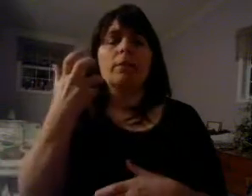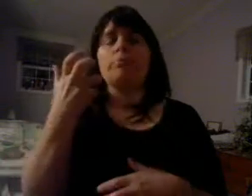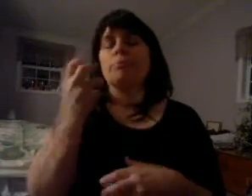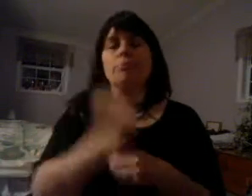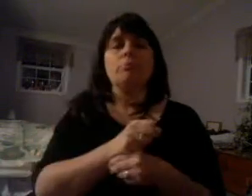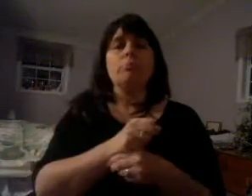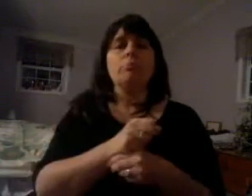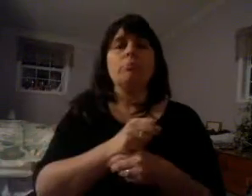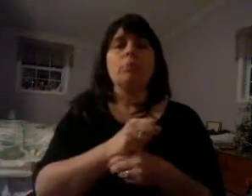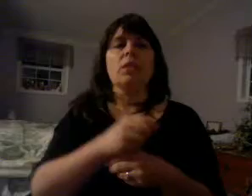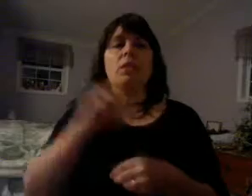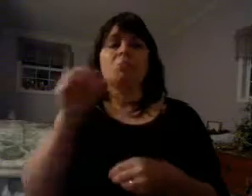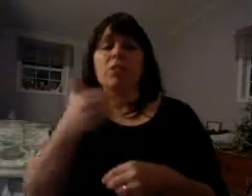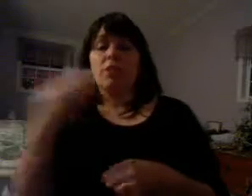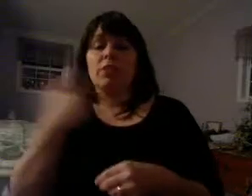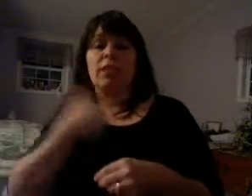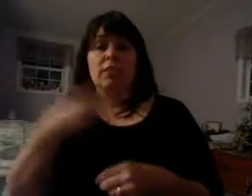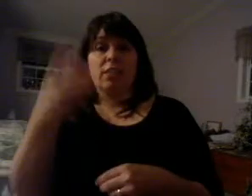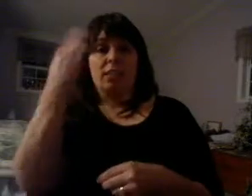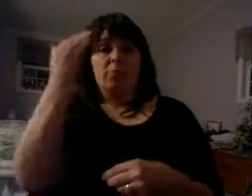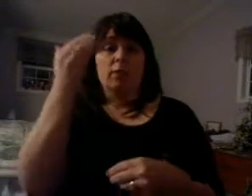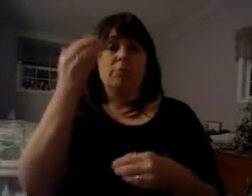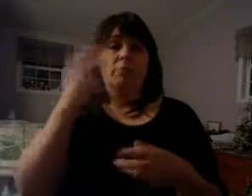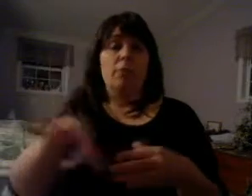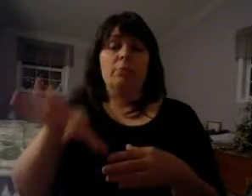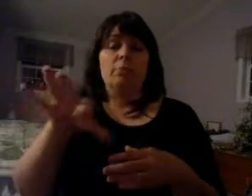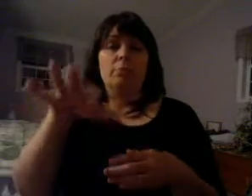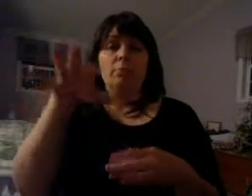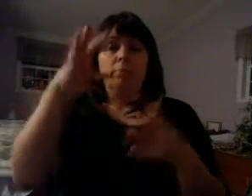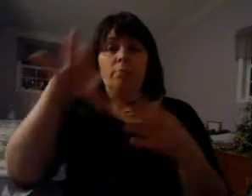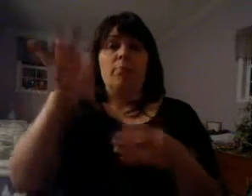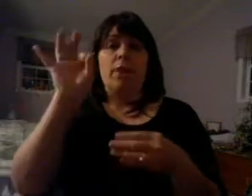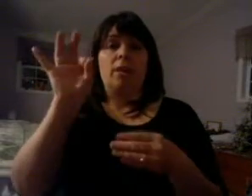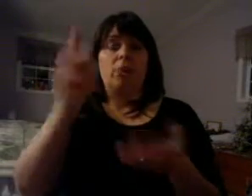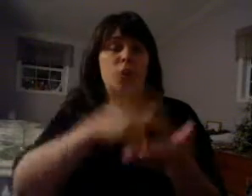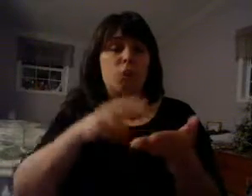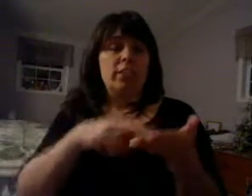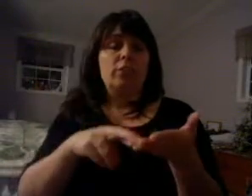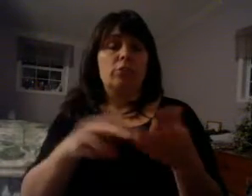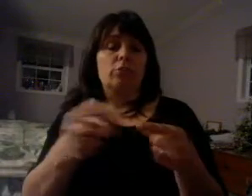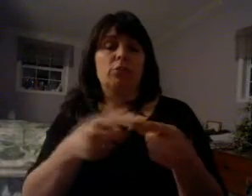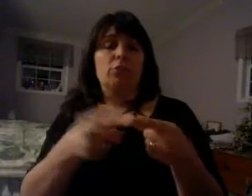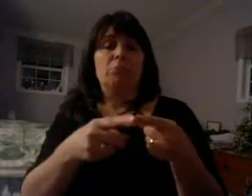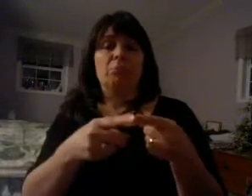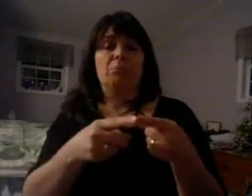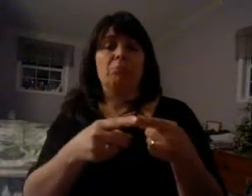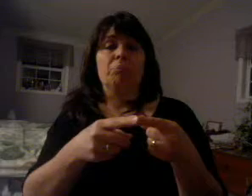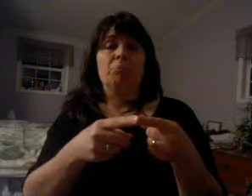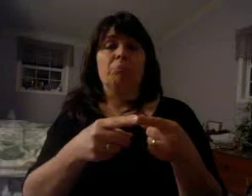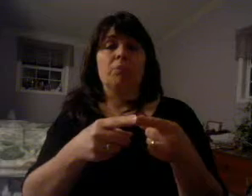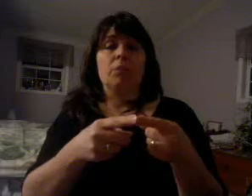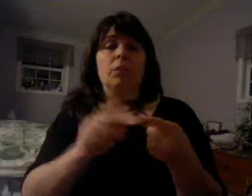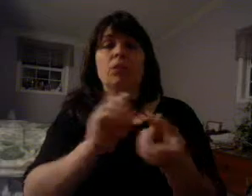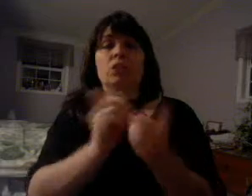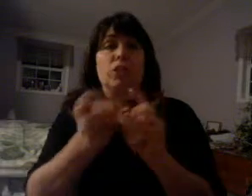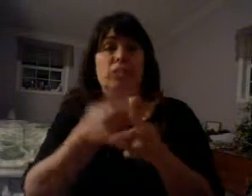heat. I didn't want him to, so I shot him. He was talking to my girlfriend. He put his hand on my girlfriend's butt, or he looked